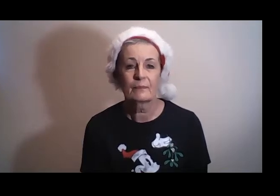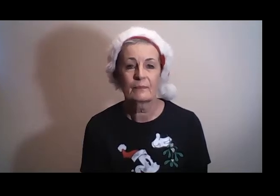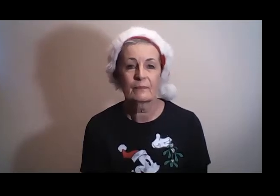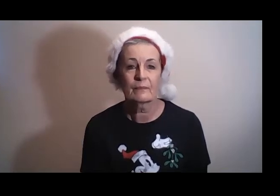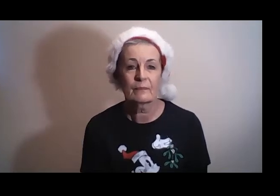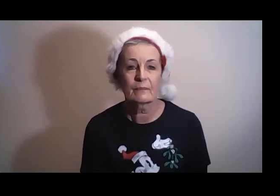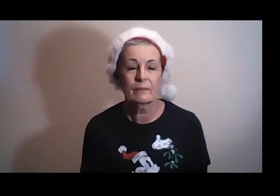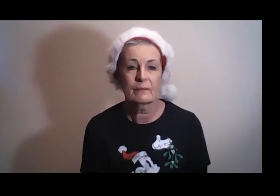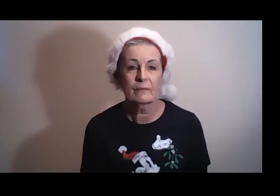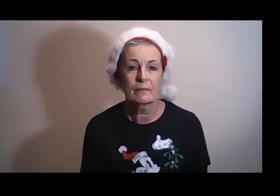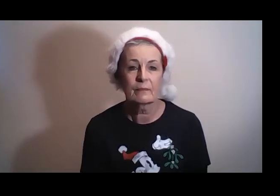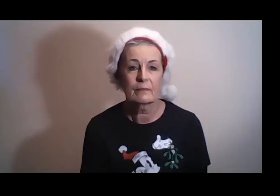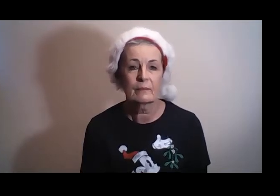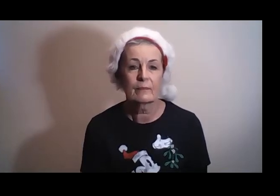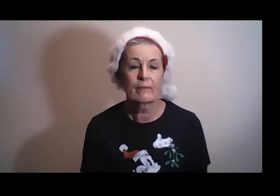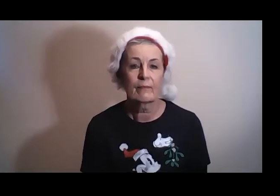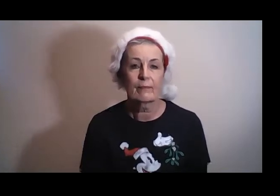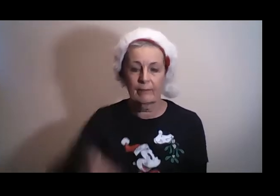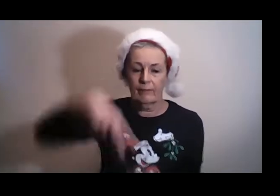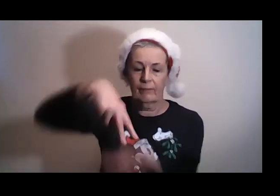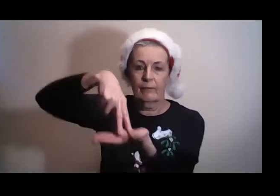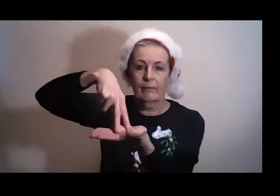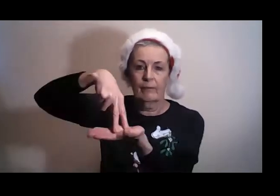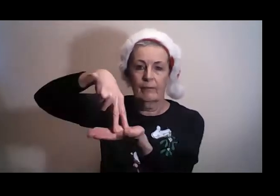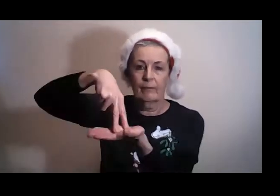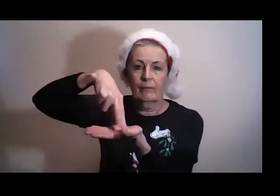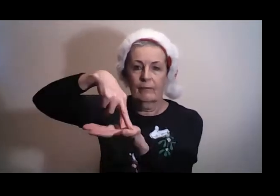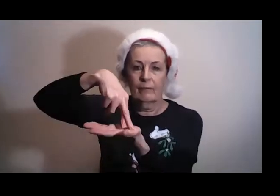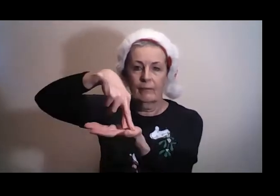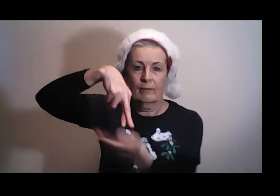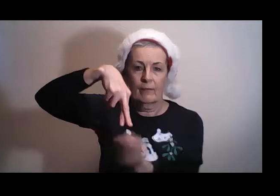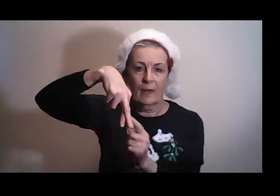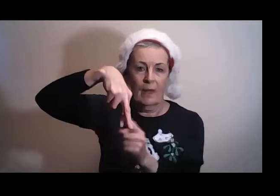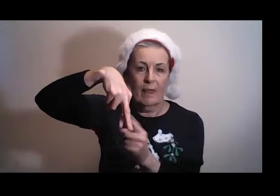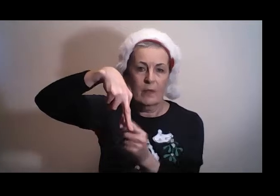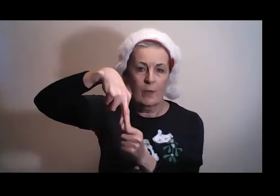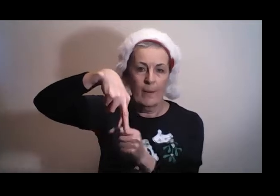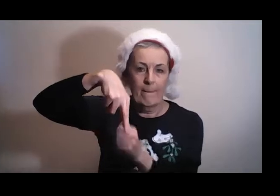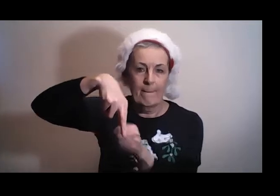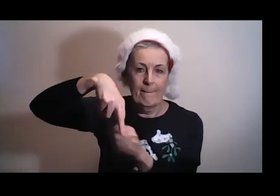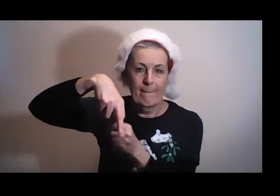So my back leg is bent if you're doing this standing, and now I'm going to